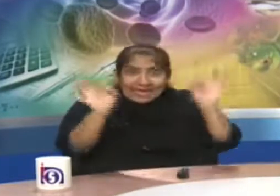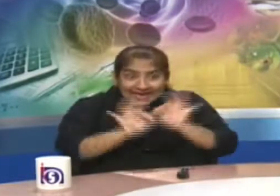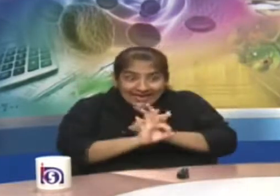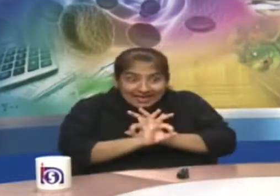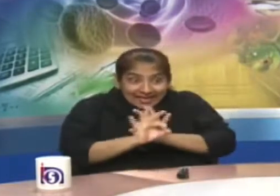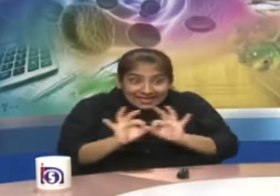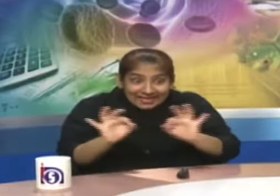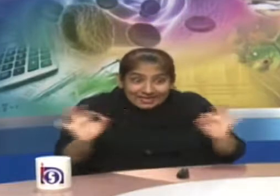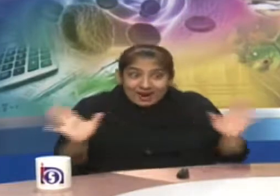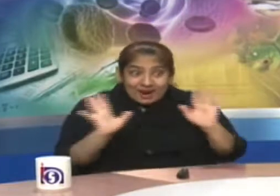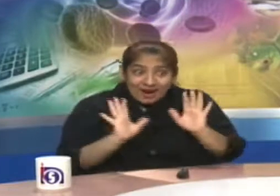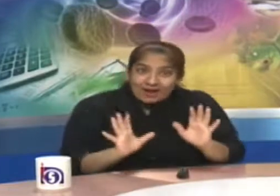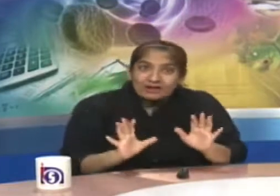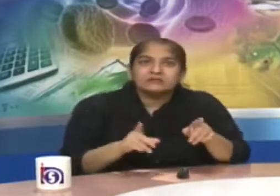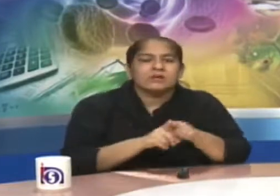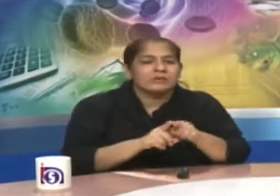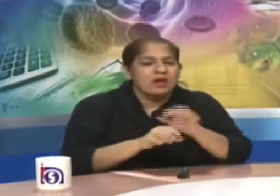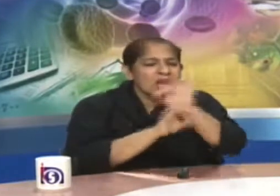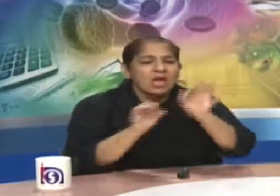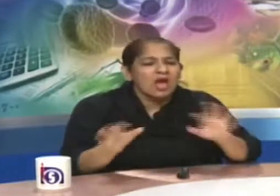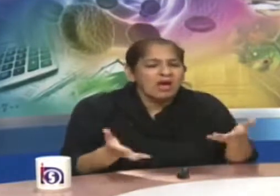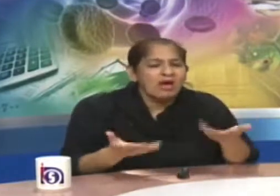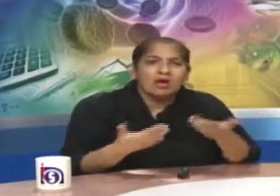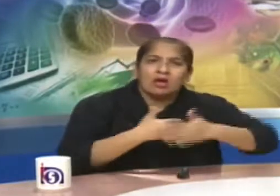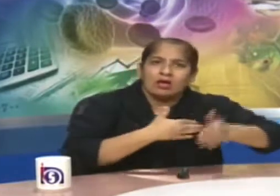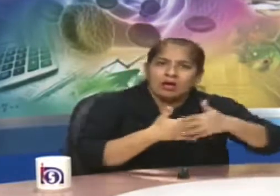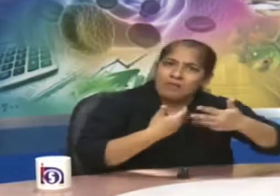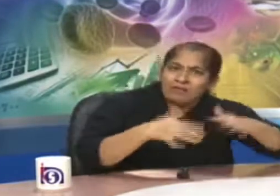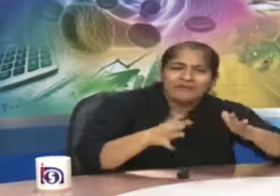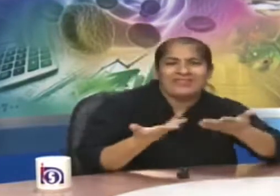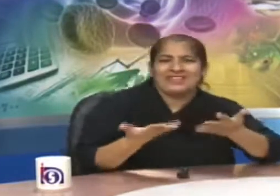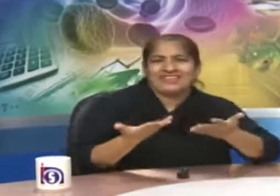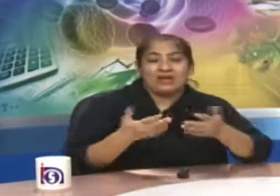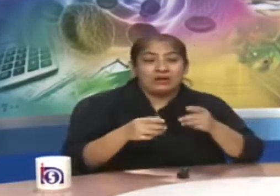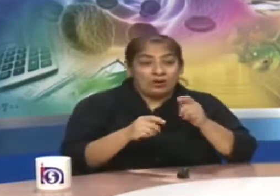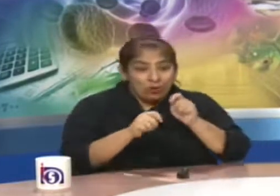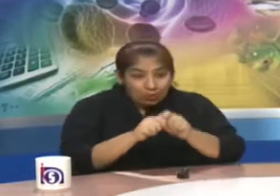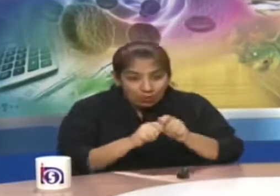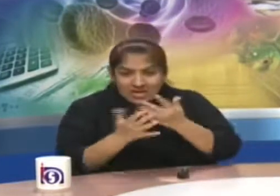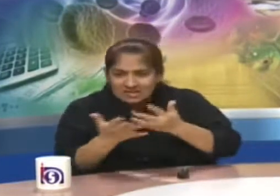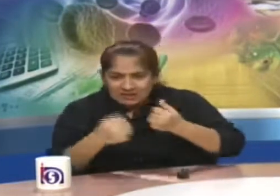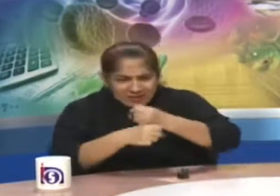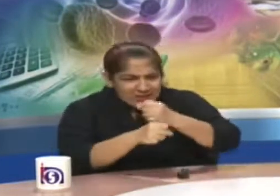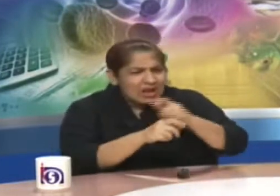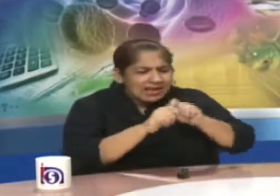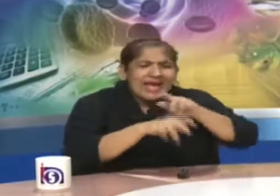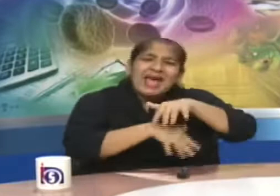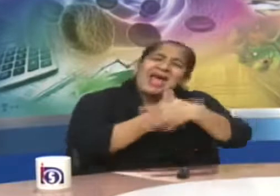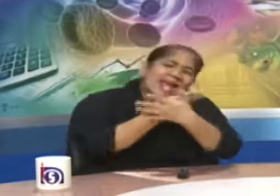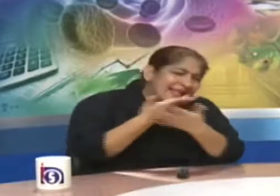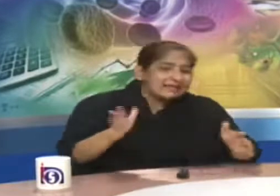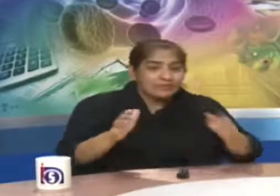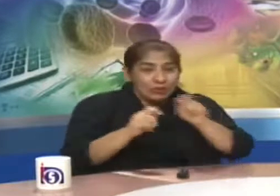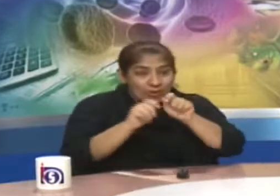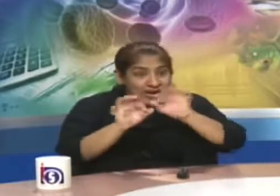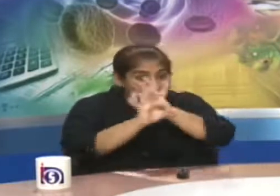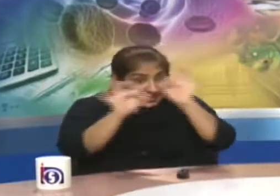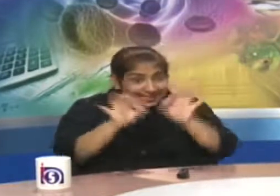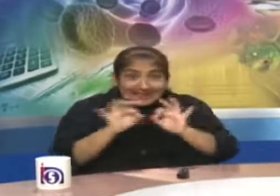When there are different things which are ready in the stock exchange, it means the work is continue.